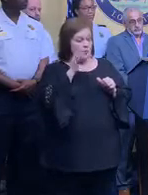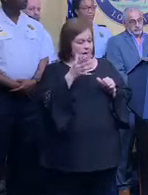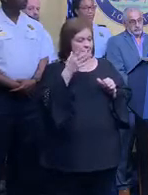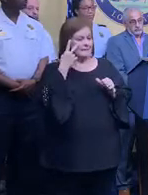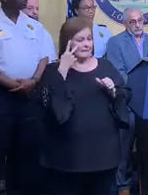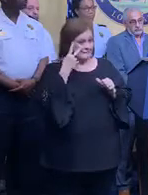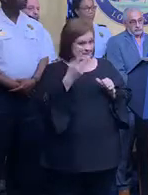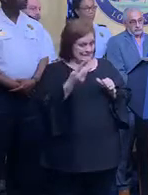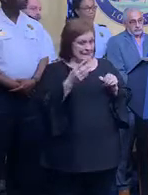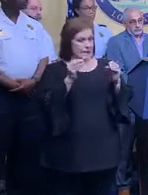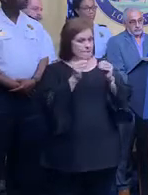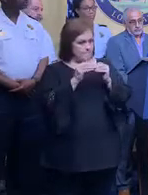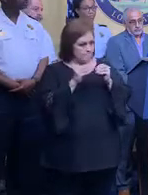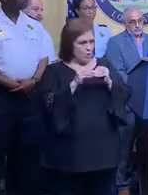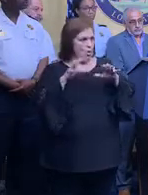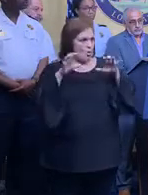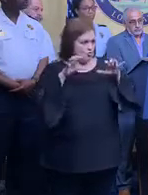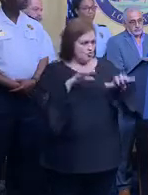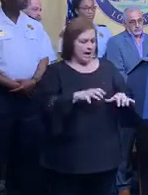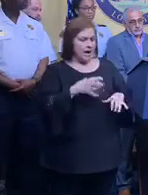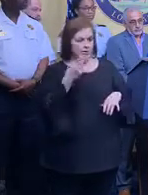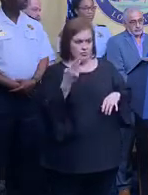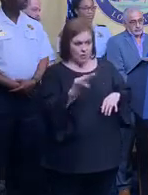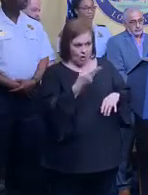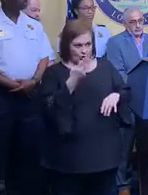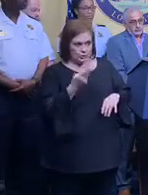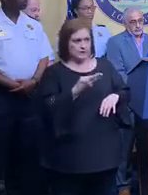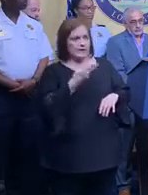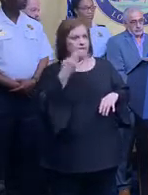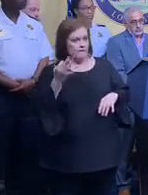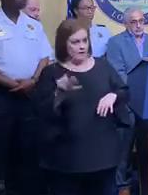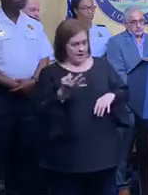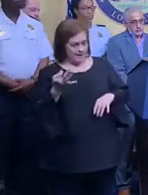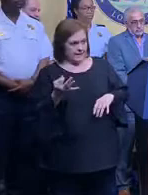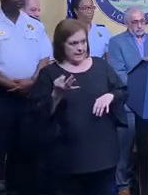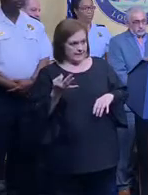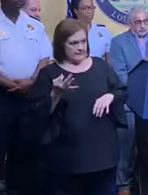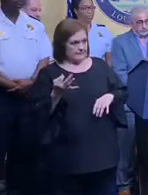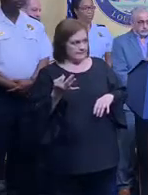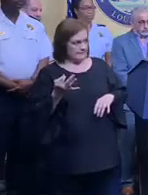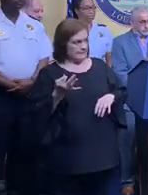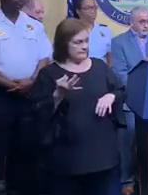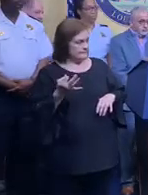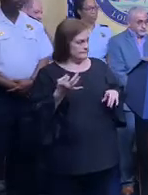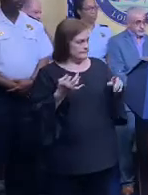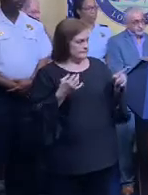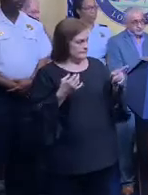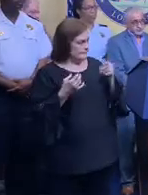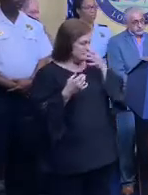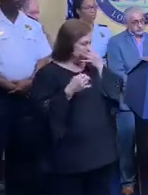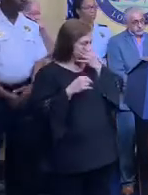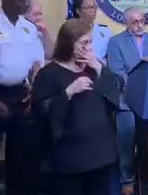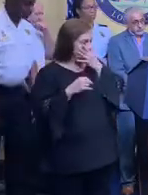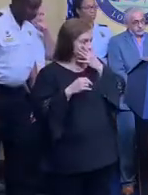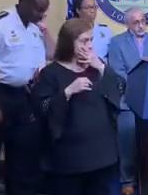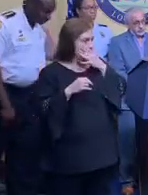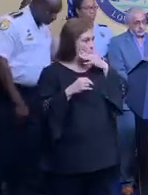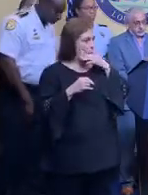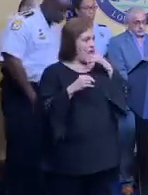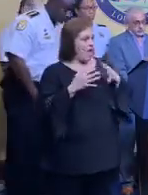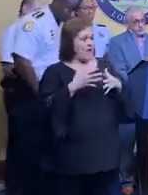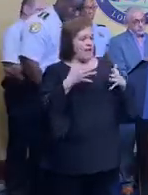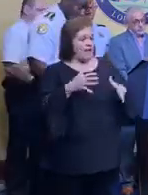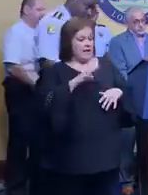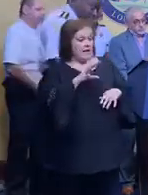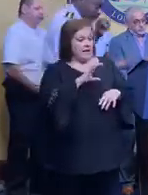heavy rainfall coming Thursday into Friday. This is a question for Chief Ferguson. A lot of